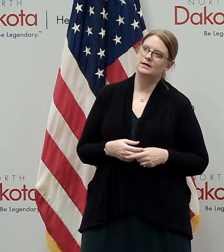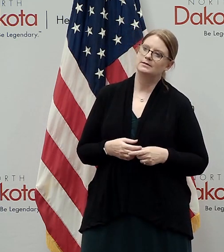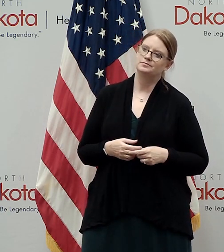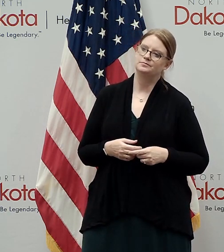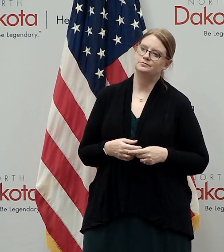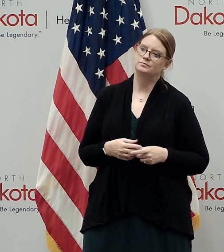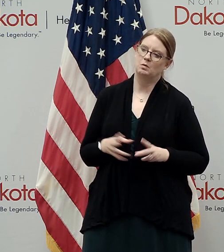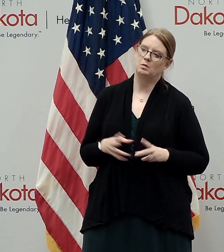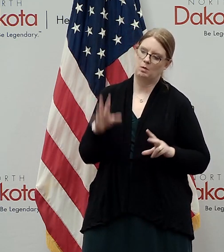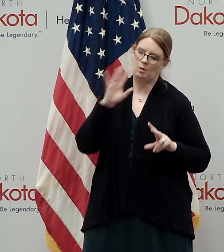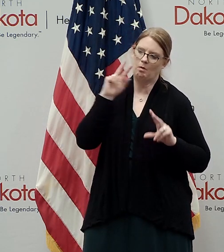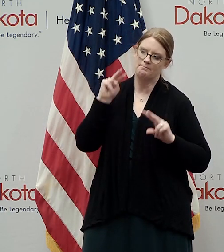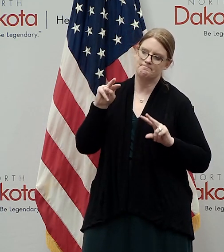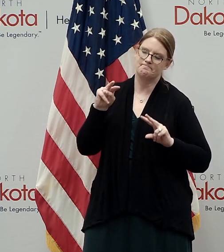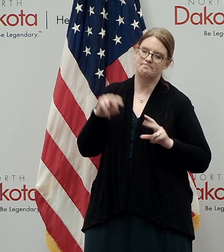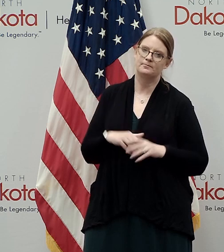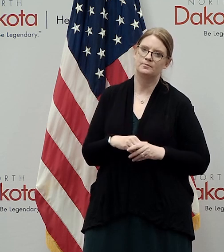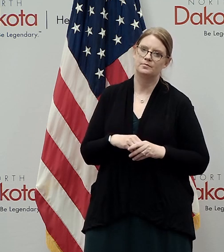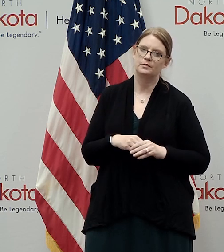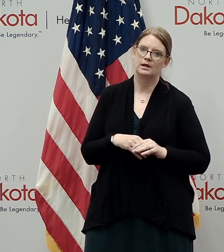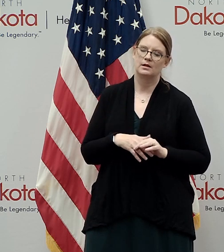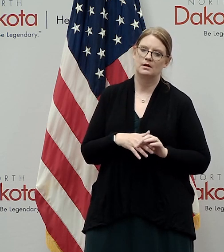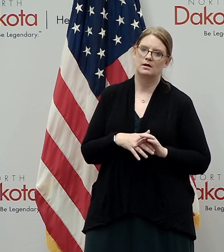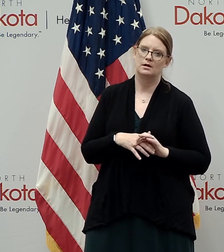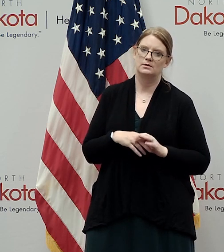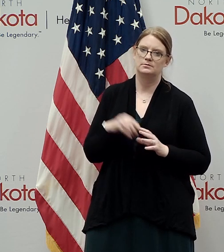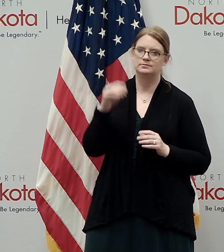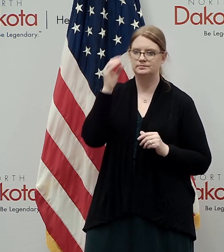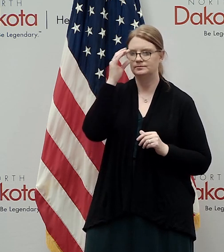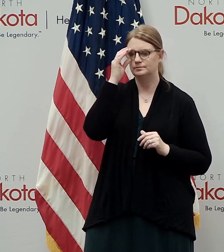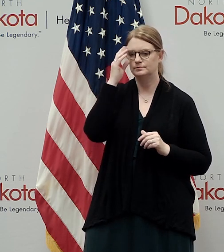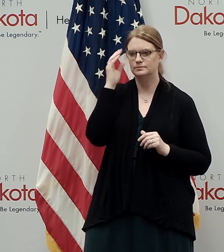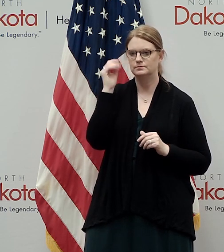close look at that. I mean, when I referenced the